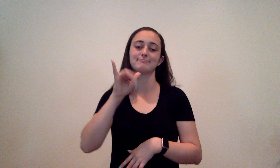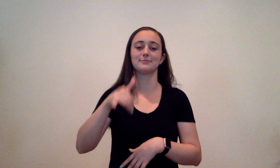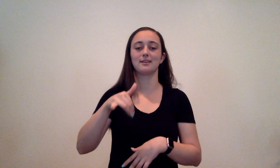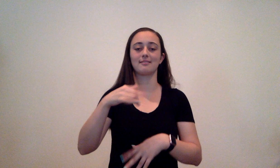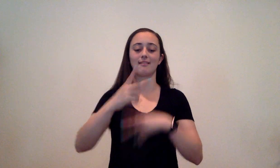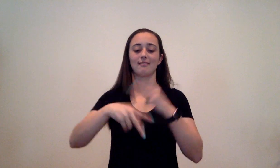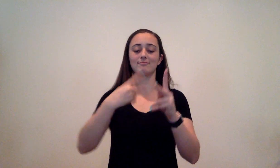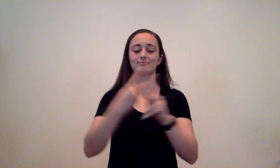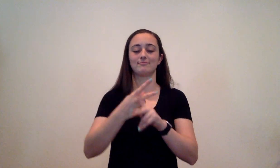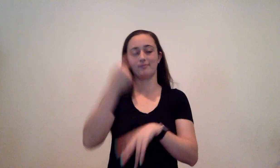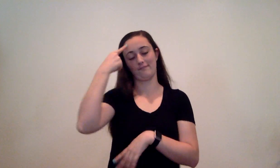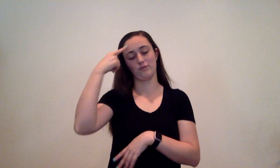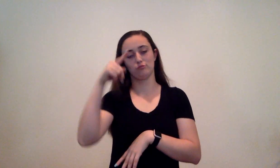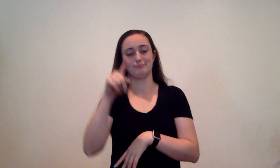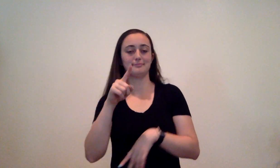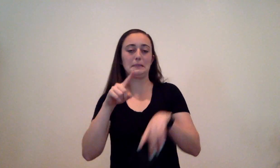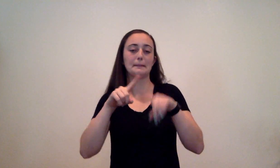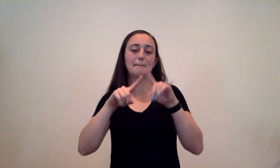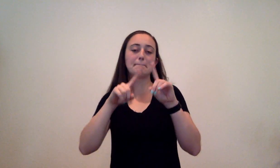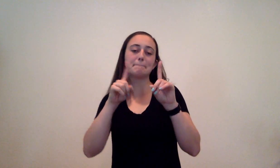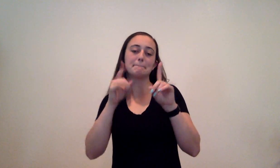But if he was awake, you know.